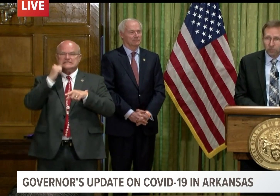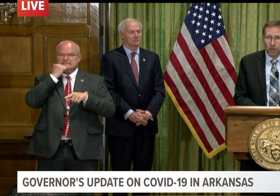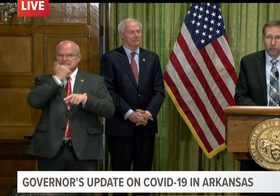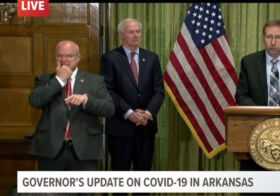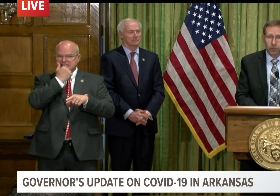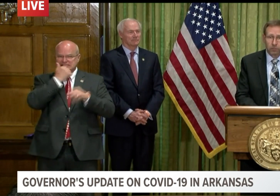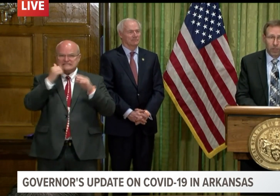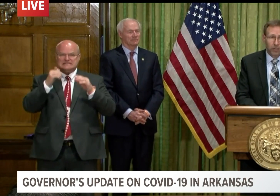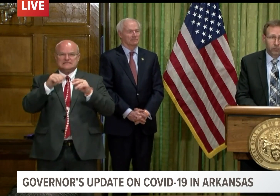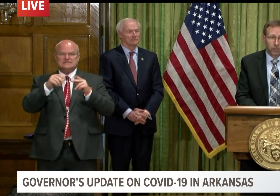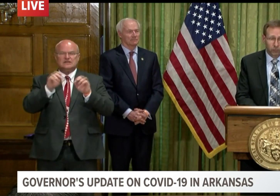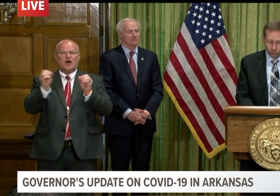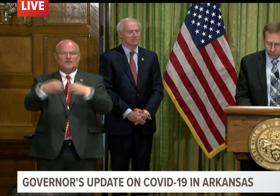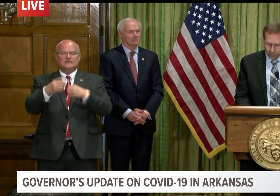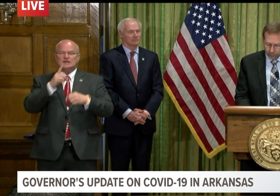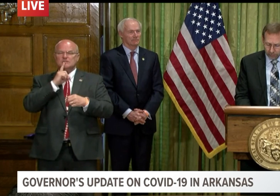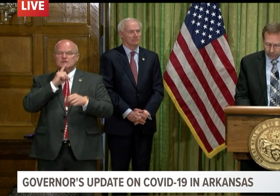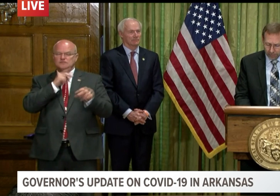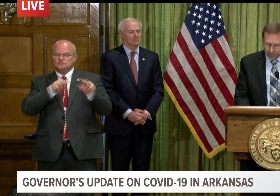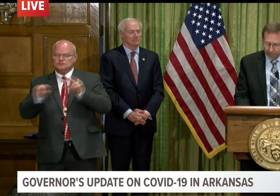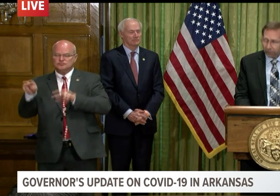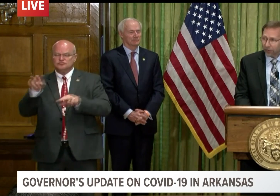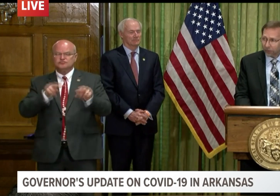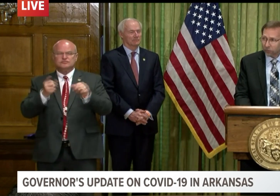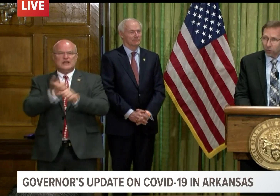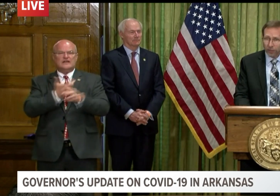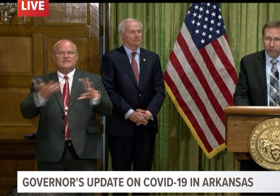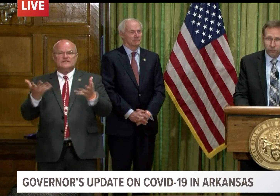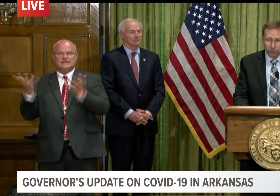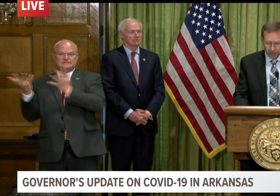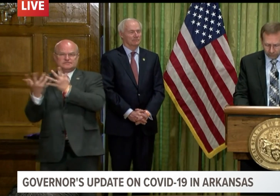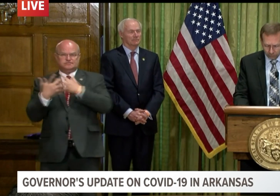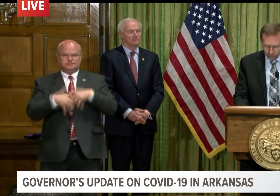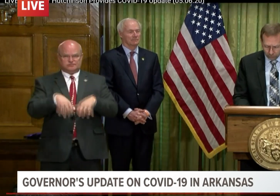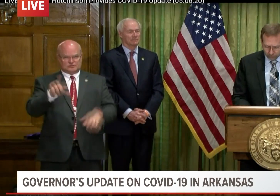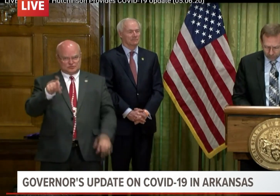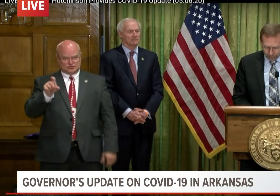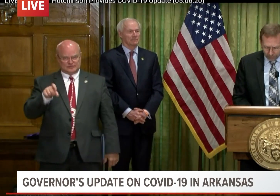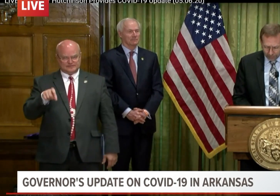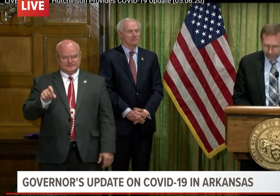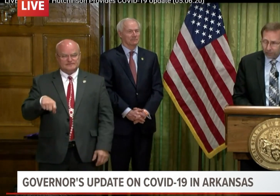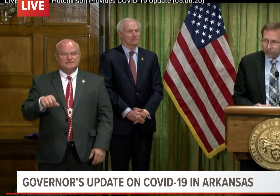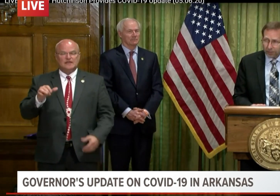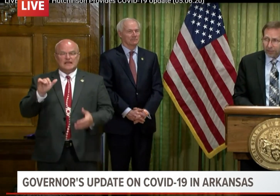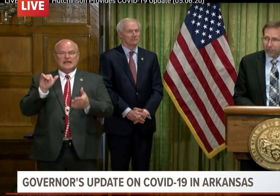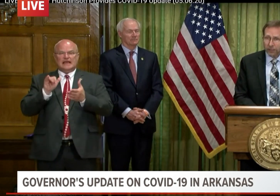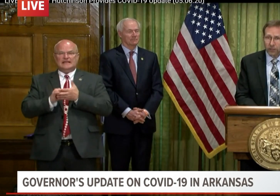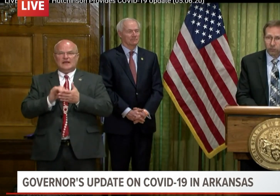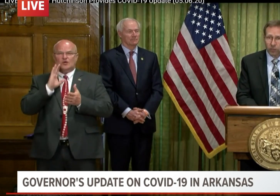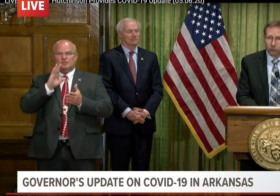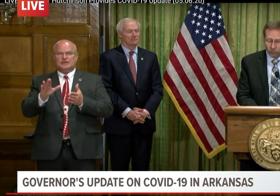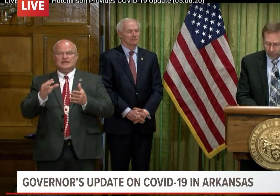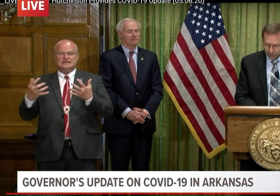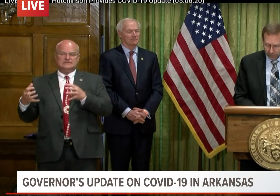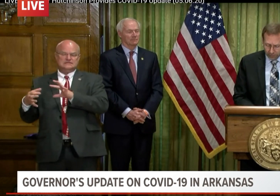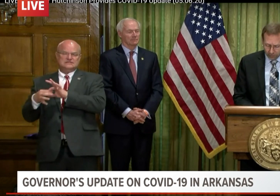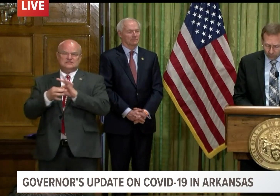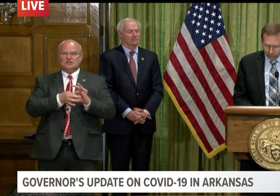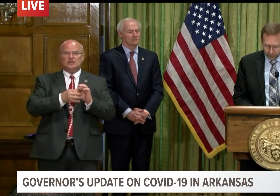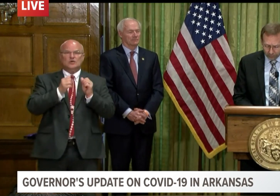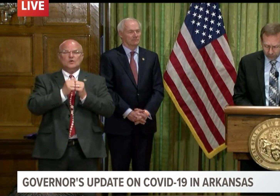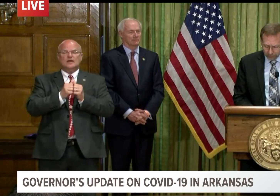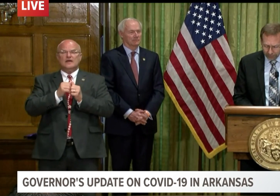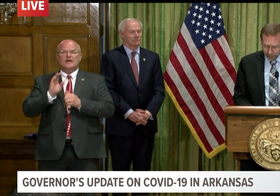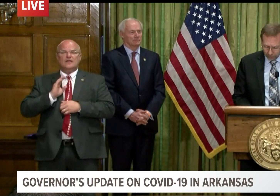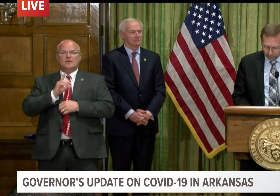practices just to monitor compliance, make sure that everything is going as it should. And that'll be, again, in conjunction with the